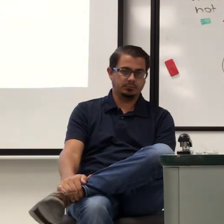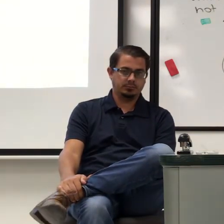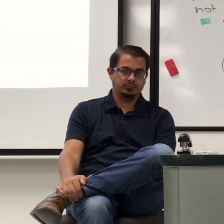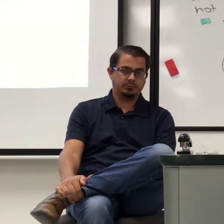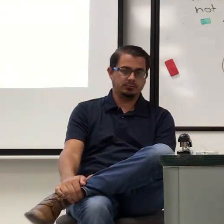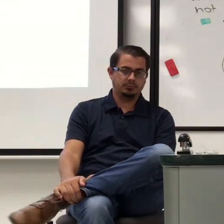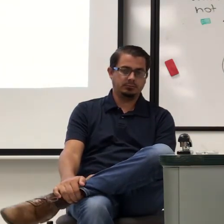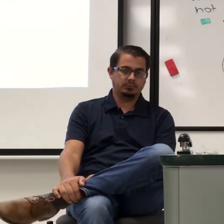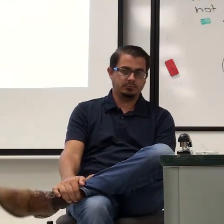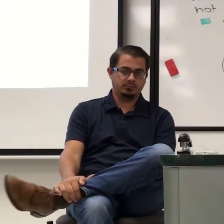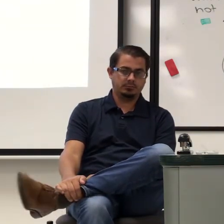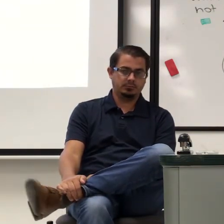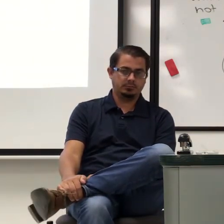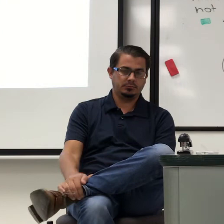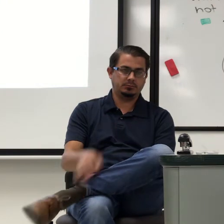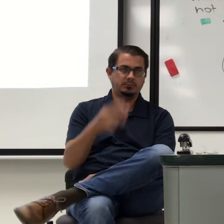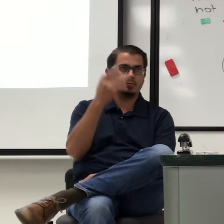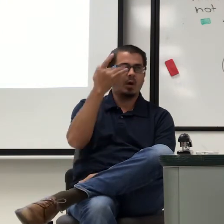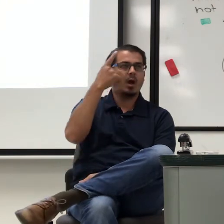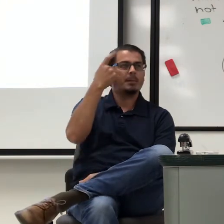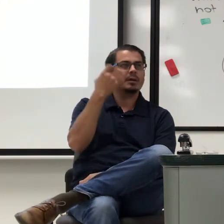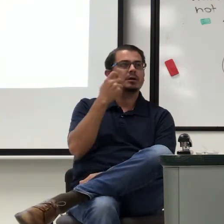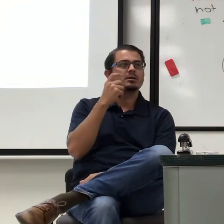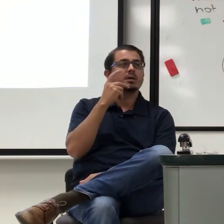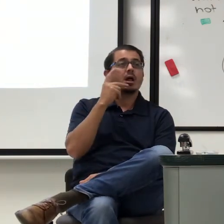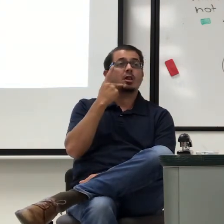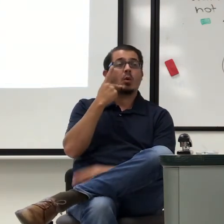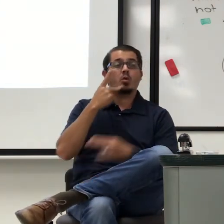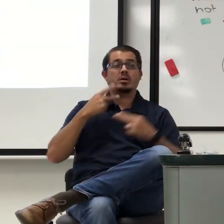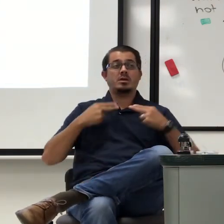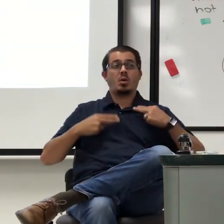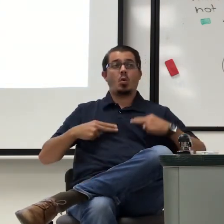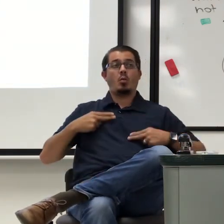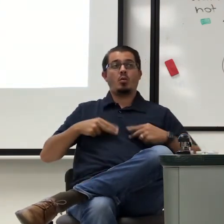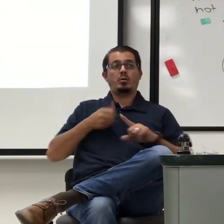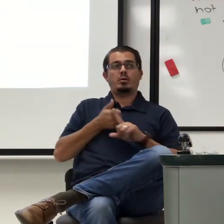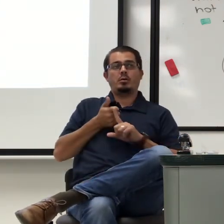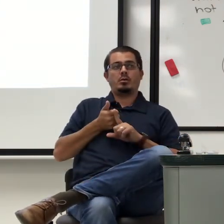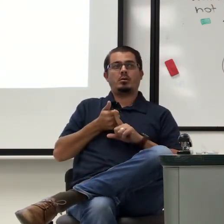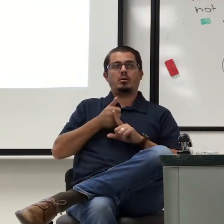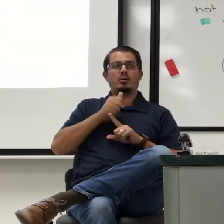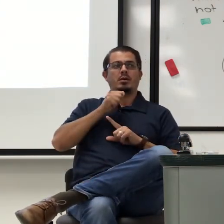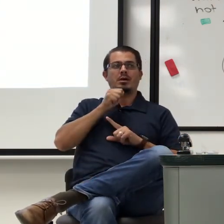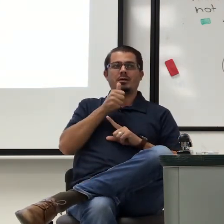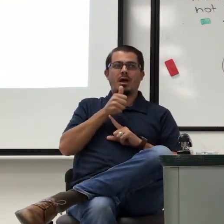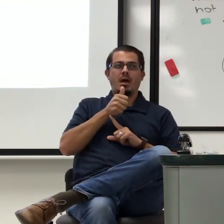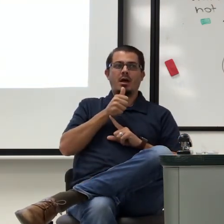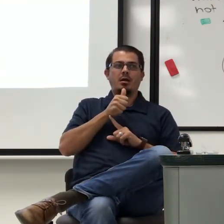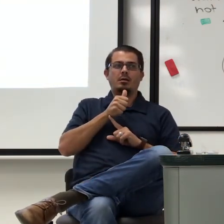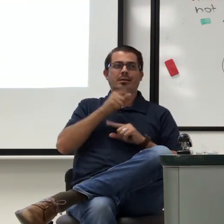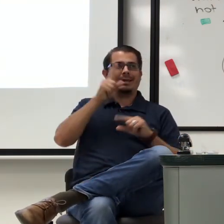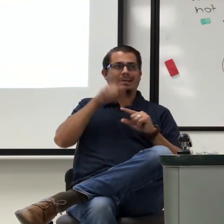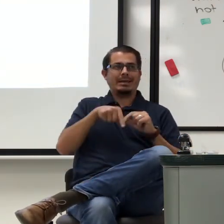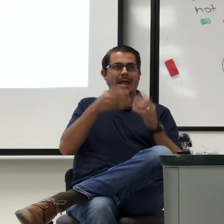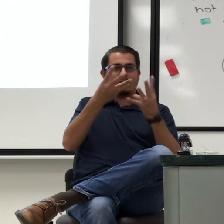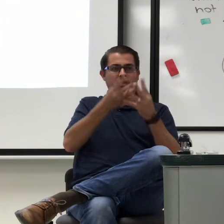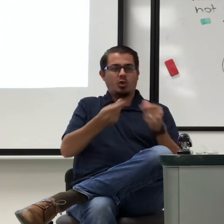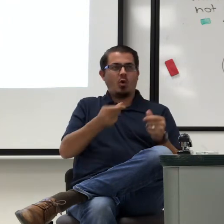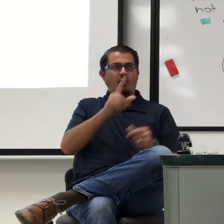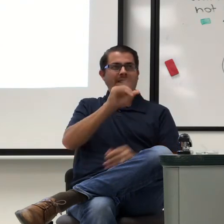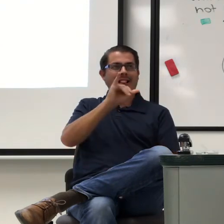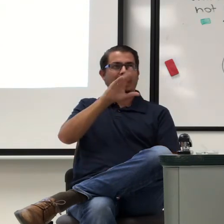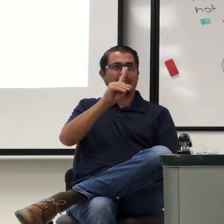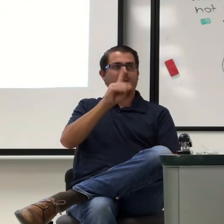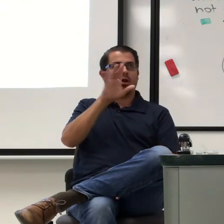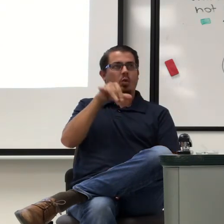Because of the nature of the protein hormone being not lipid soluble. You bind at the surface, basically.